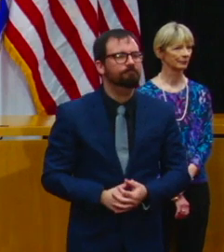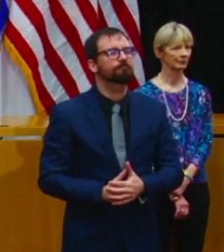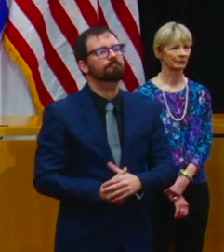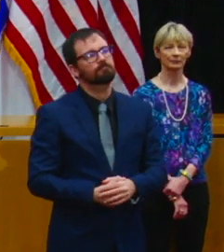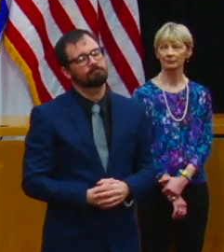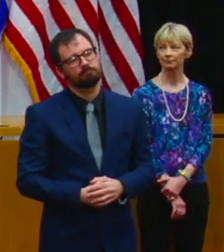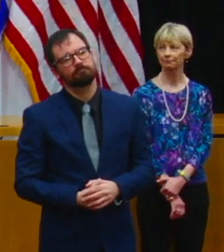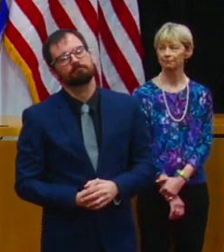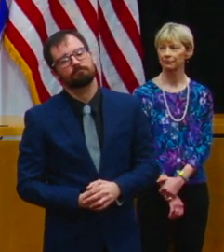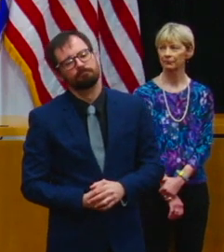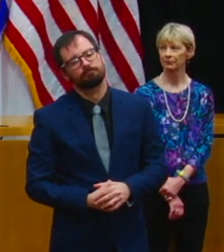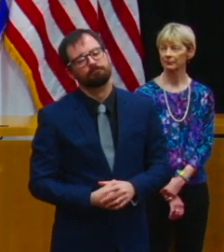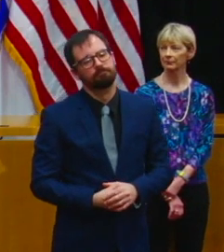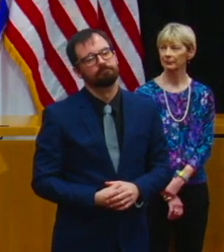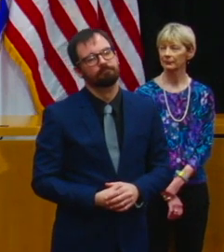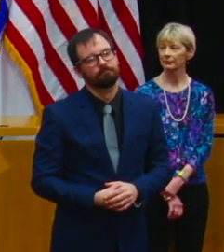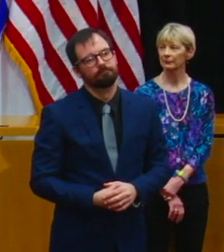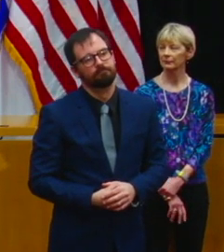With respect to